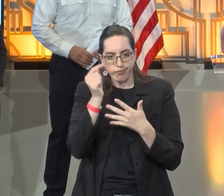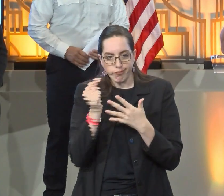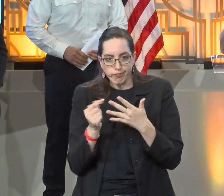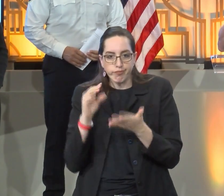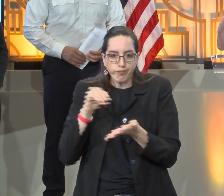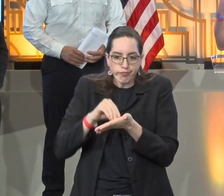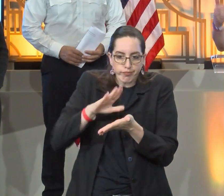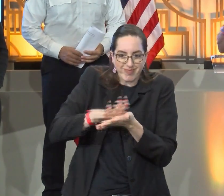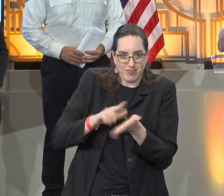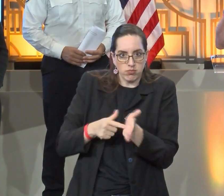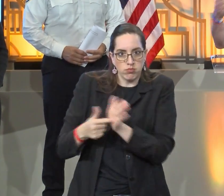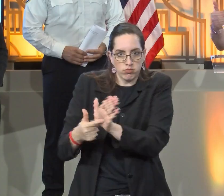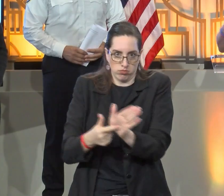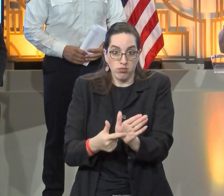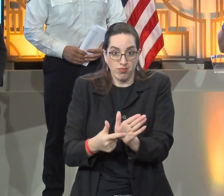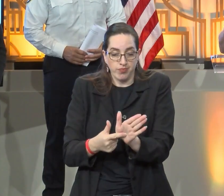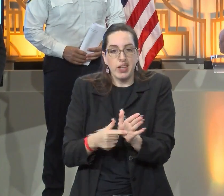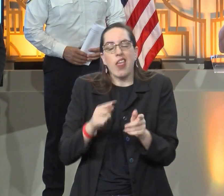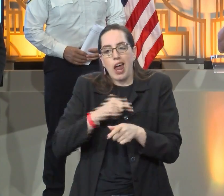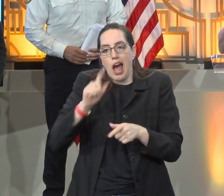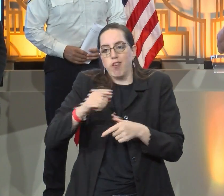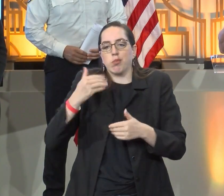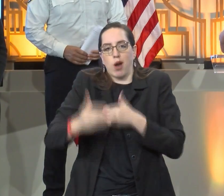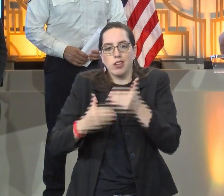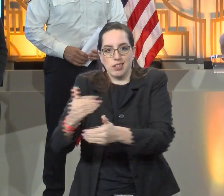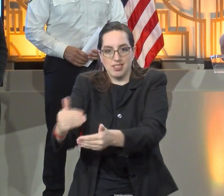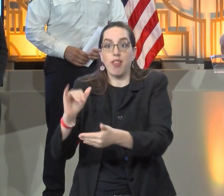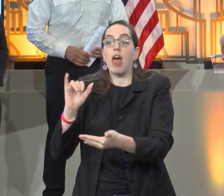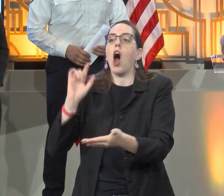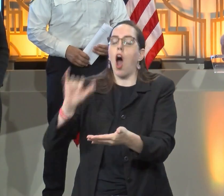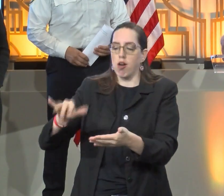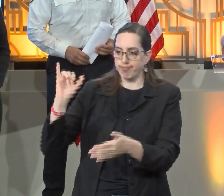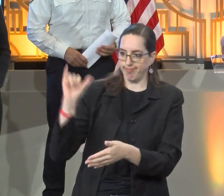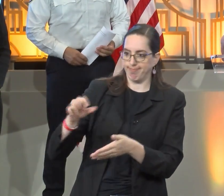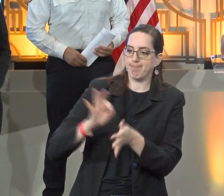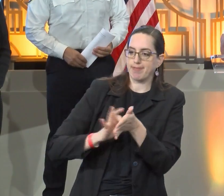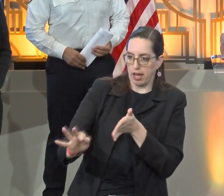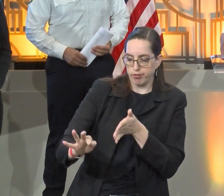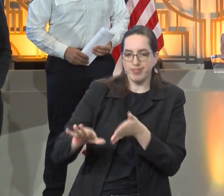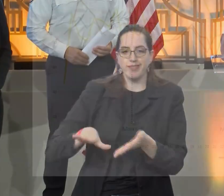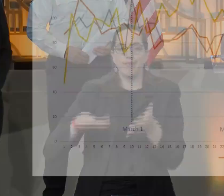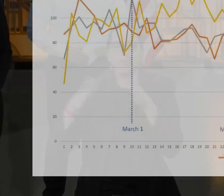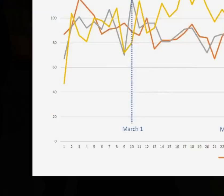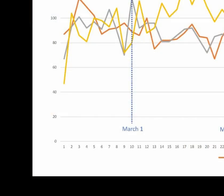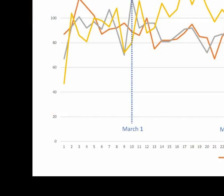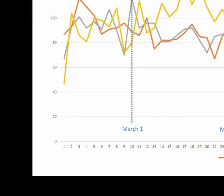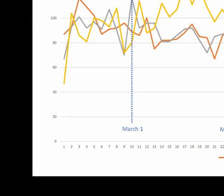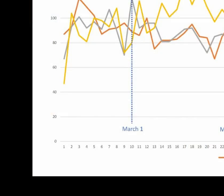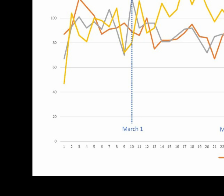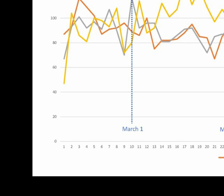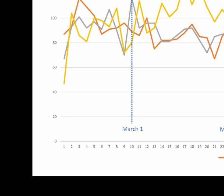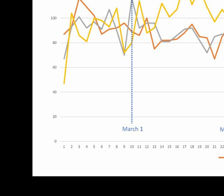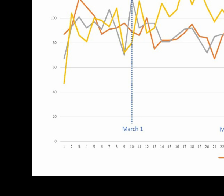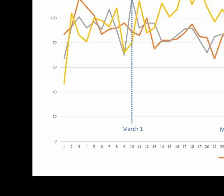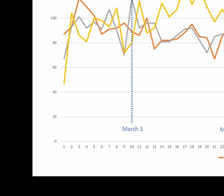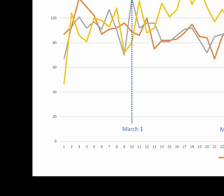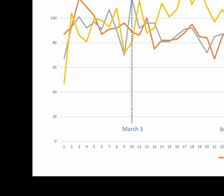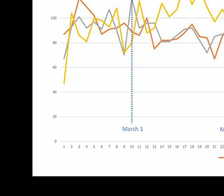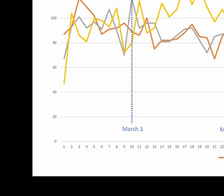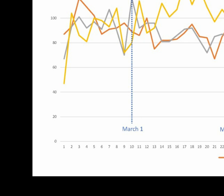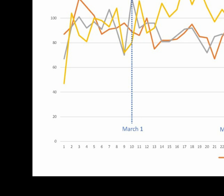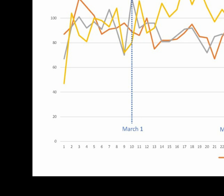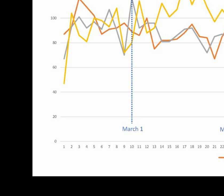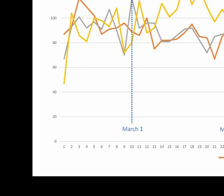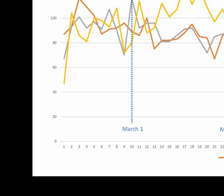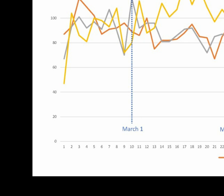and then of course the process goes through, but that's how it gets recorded as a COVID-related death. If you look at this graph, and yes, it looks pretty choppy, but what